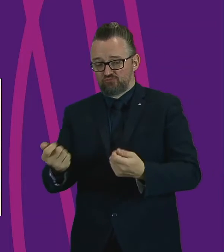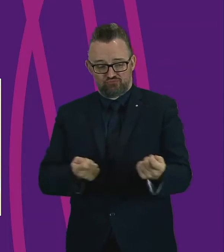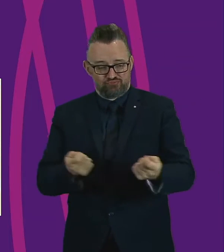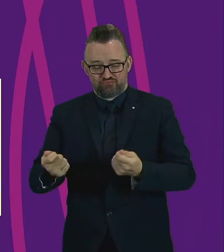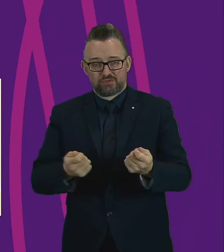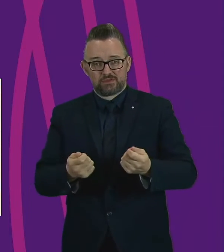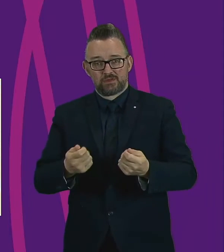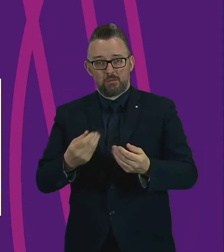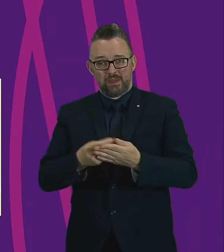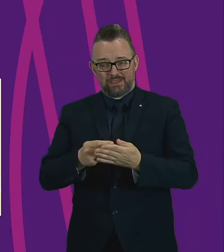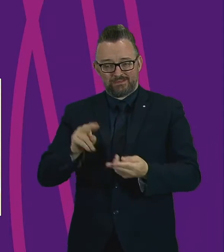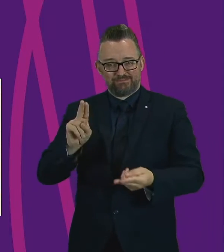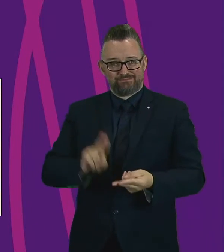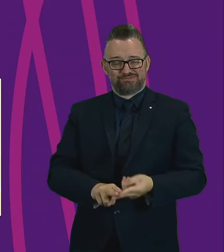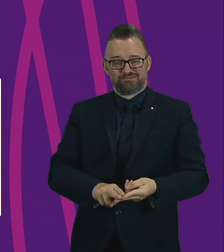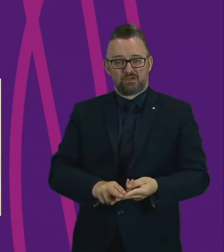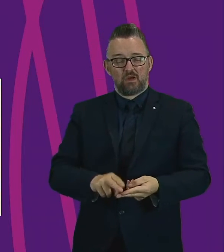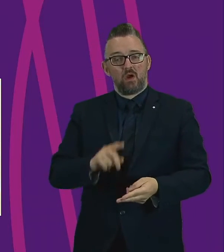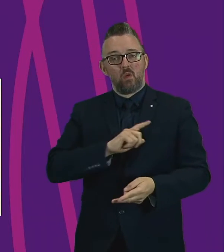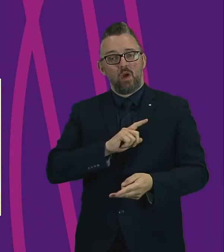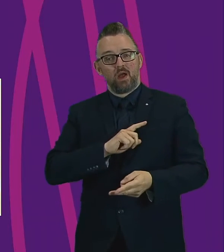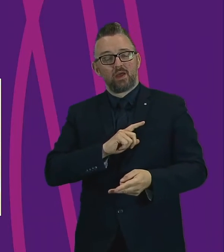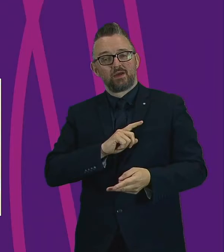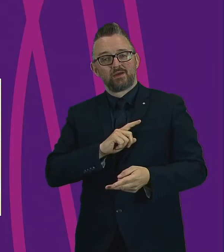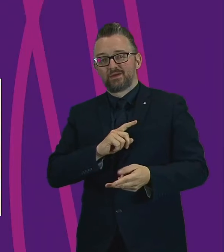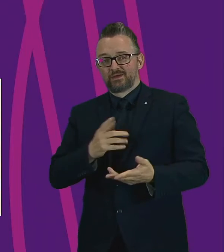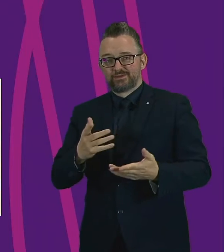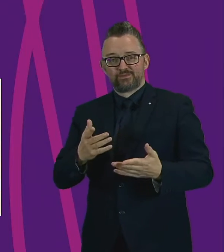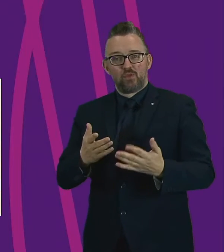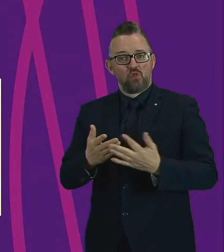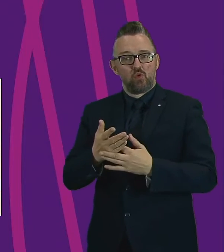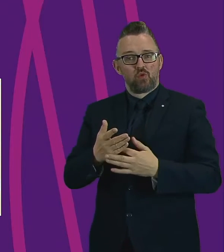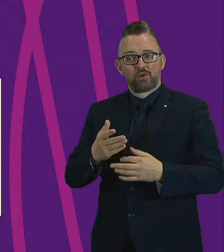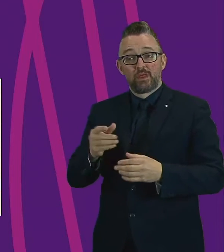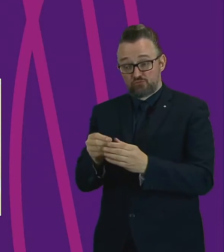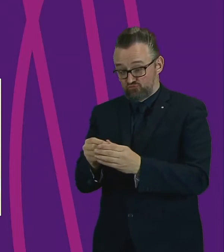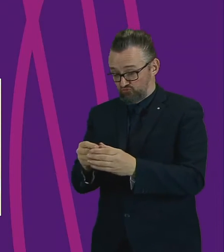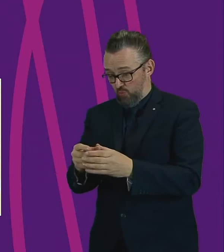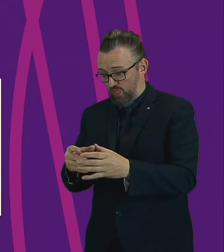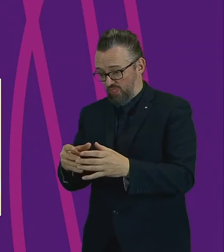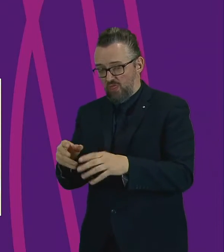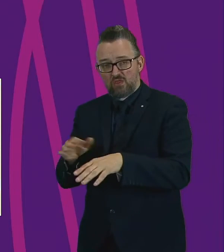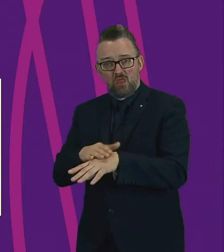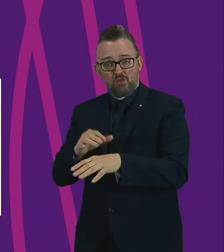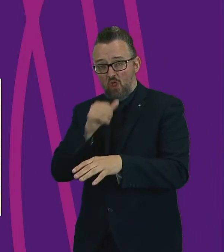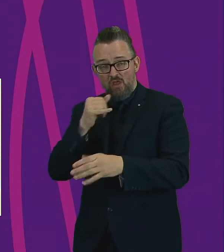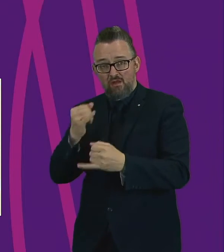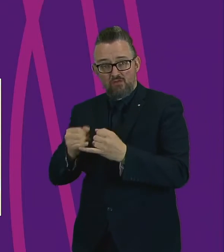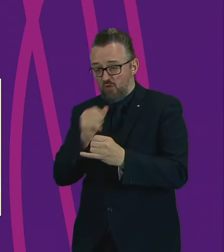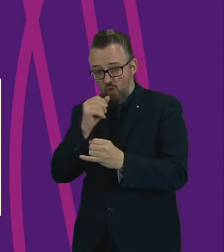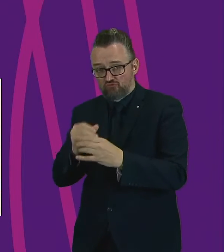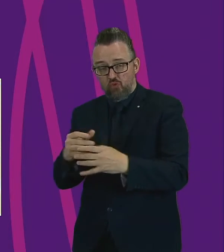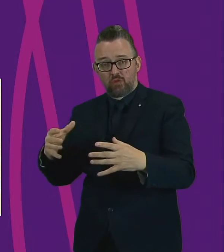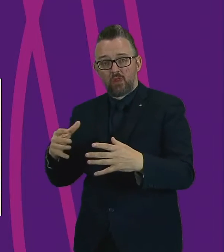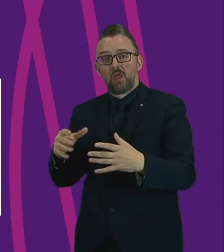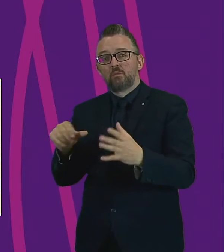in the Scottish economy due to a failing growth rate and problems retaining